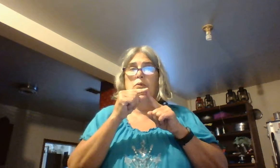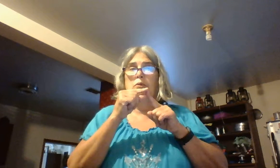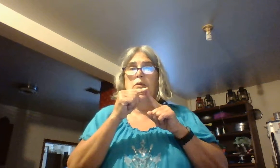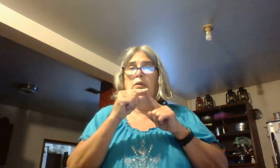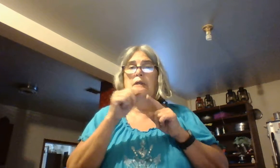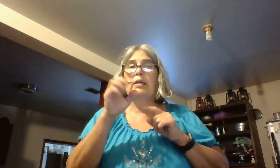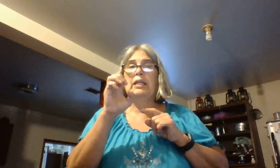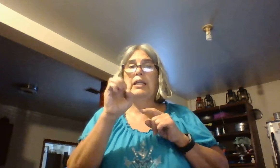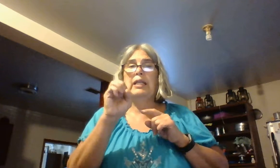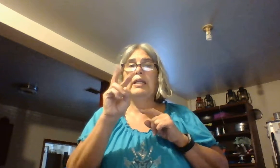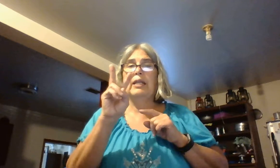evaporation.